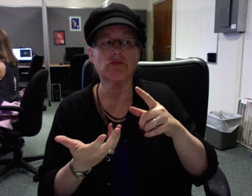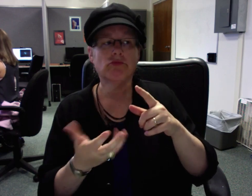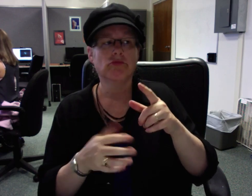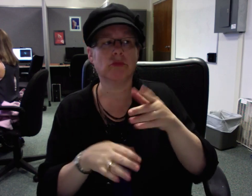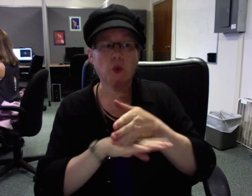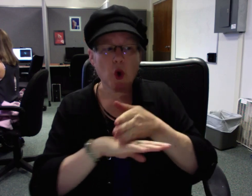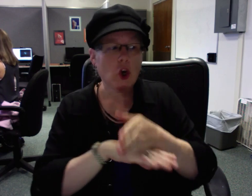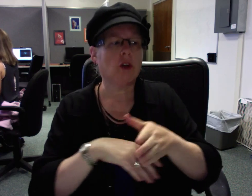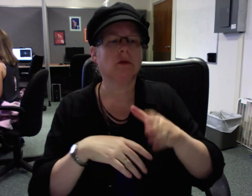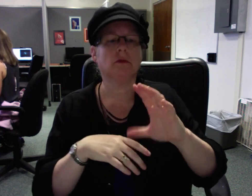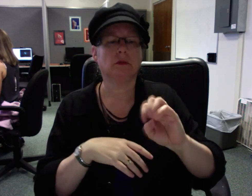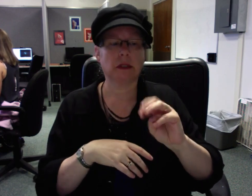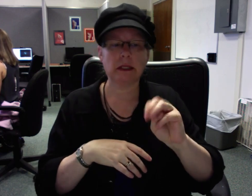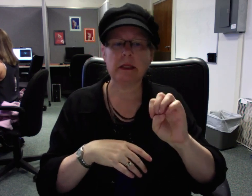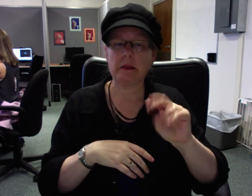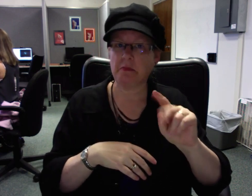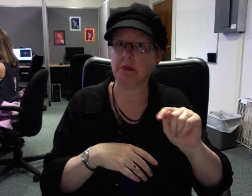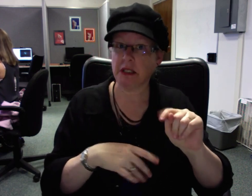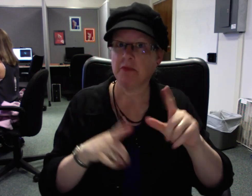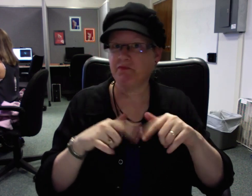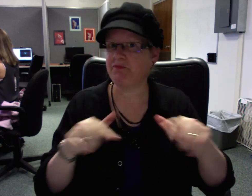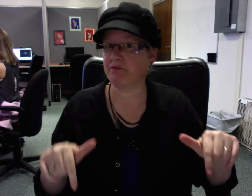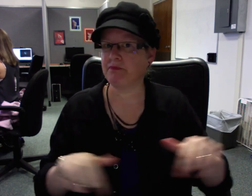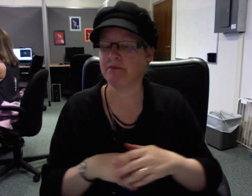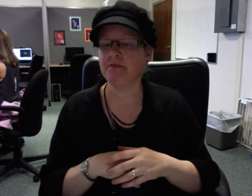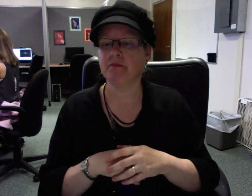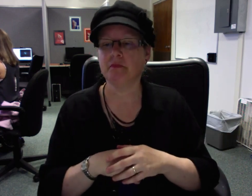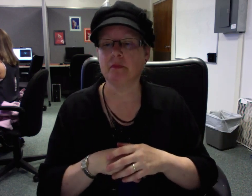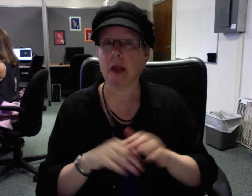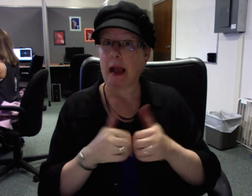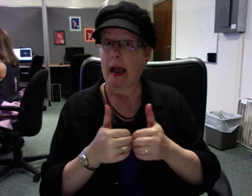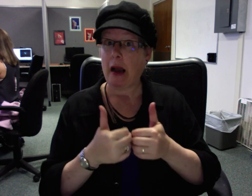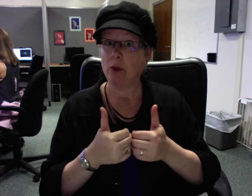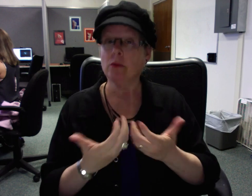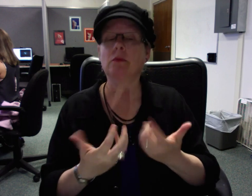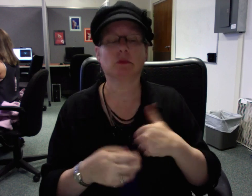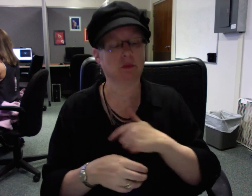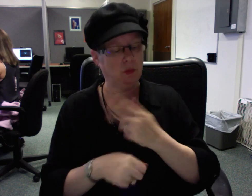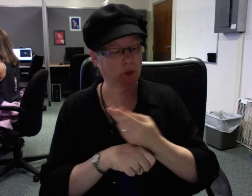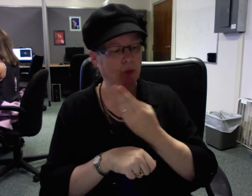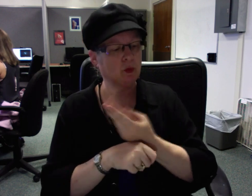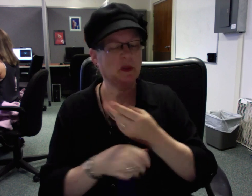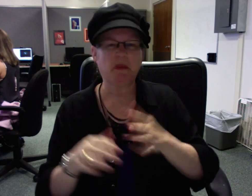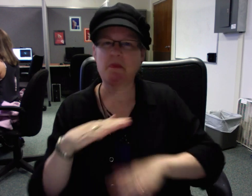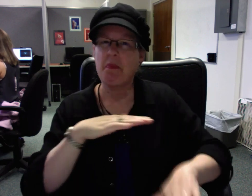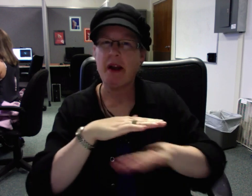And to do this, we are going to use a basic formula that we've studied a lot already,